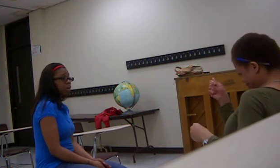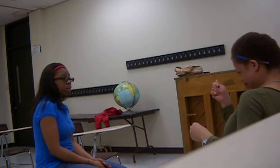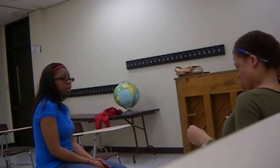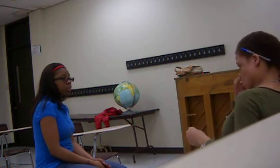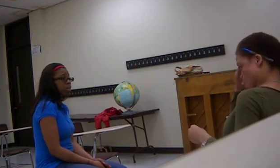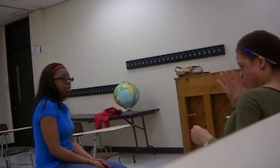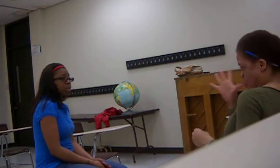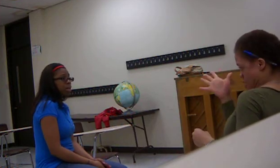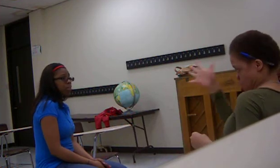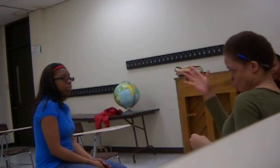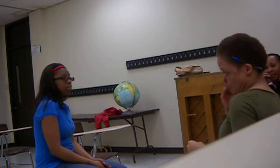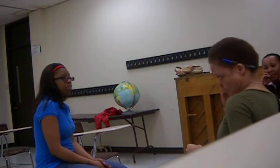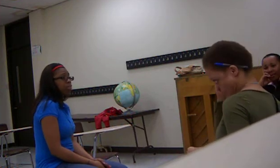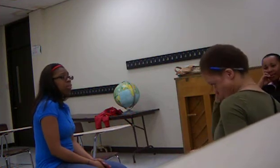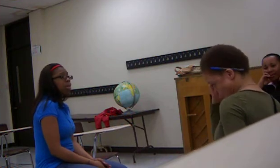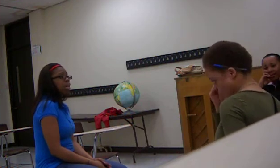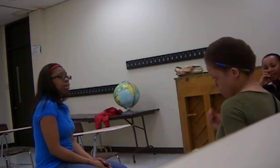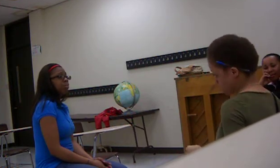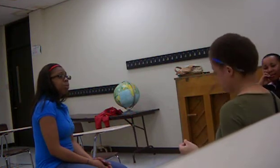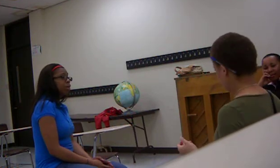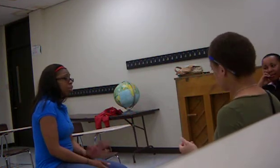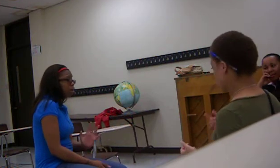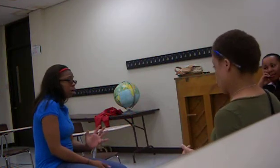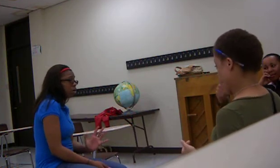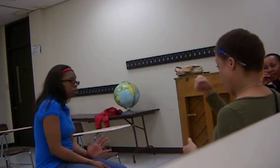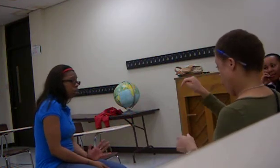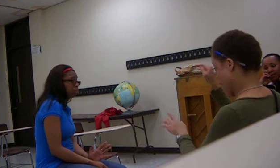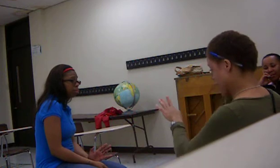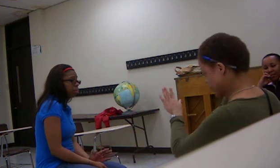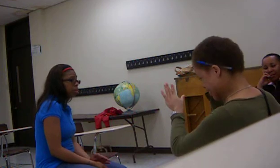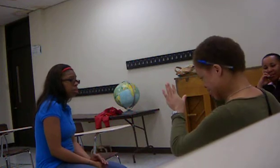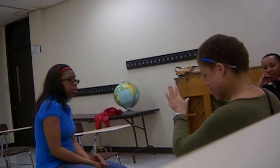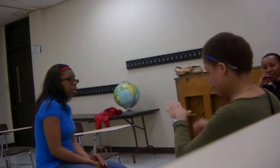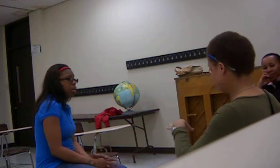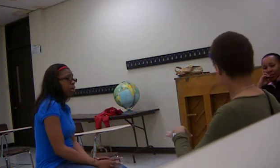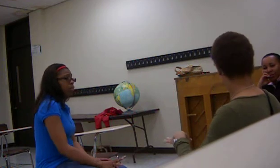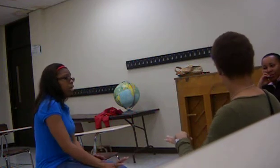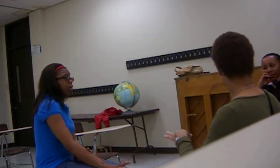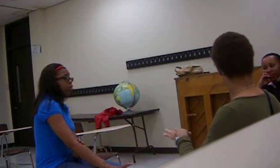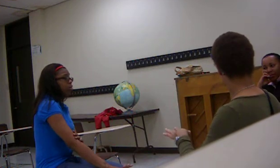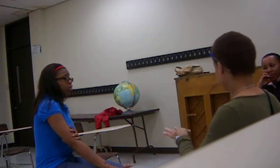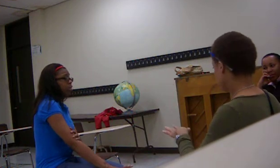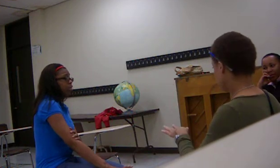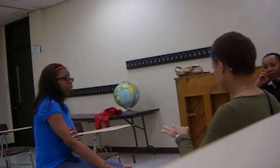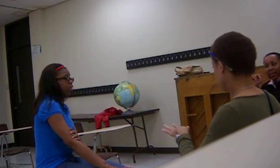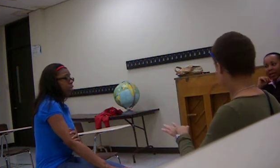walking, and we went to our home, and we knocked on the door.